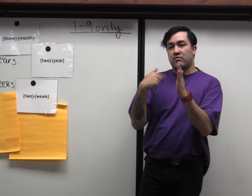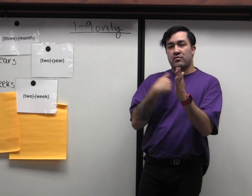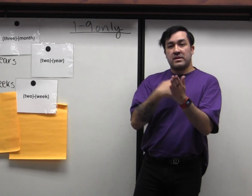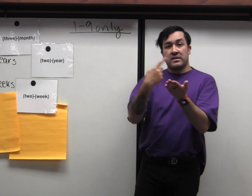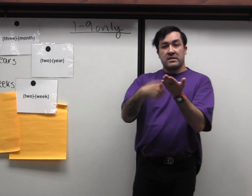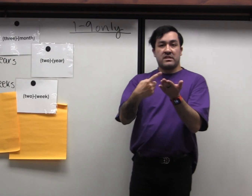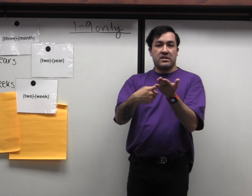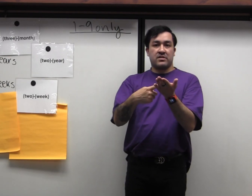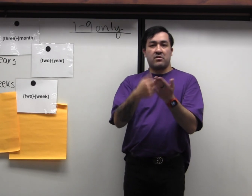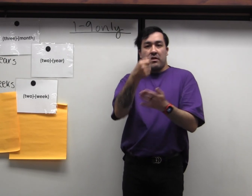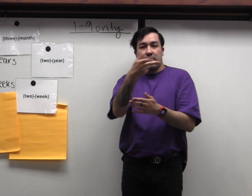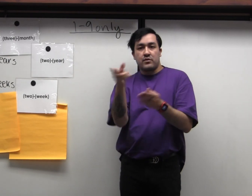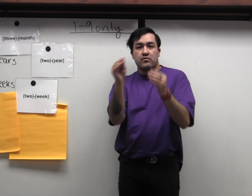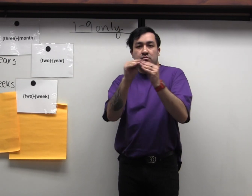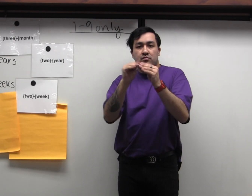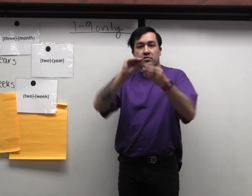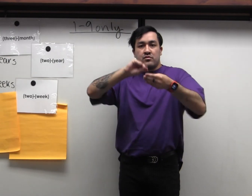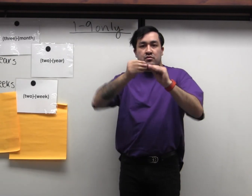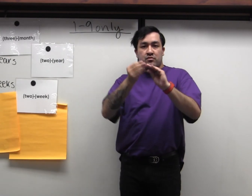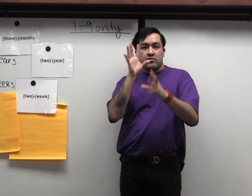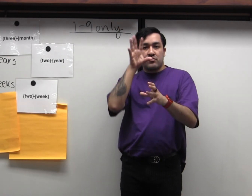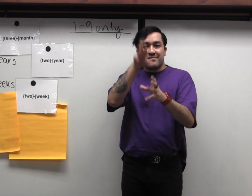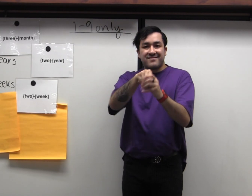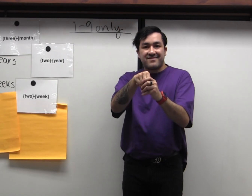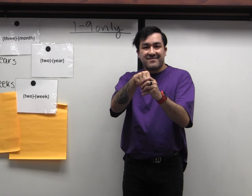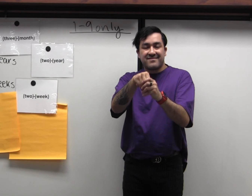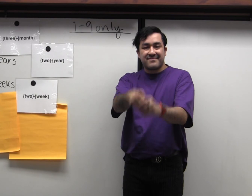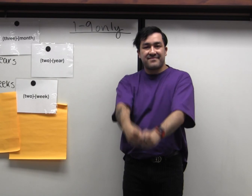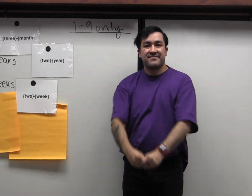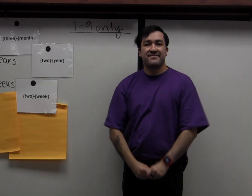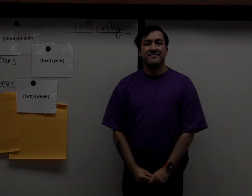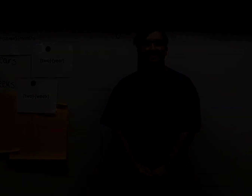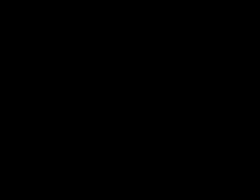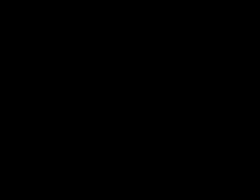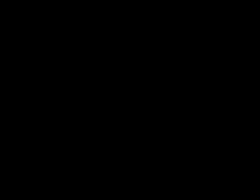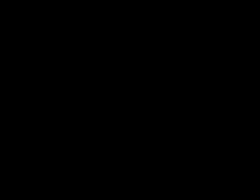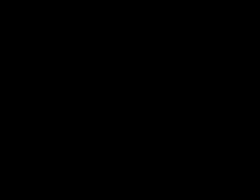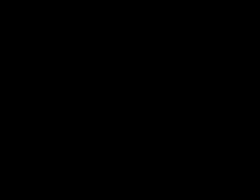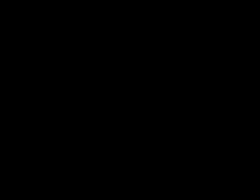numbers and signs. So we're going to talk about a few more numerical incorporations in the next video.